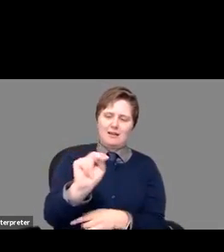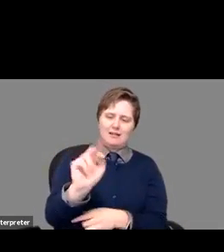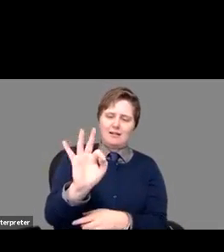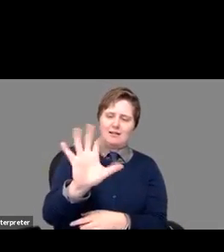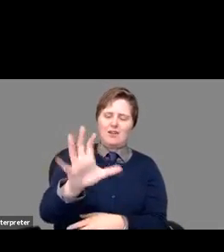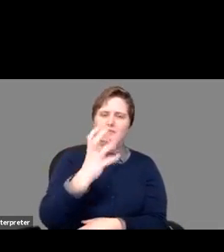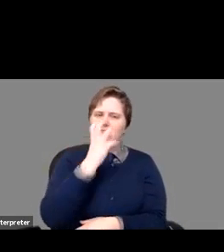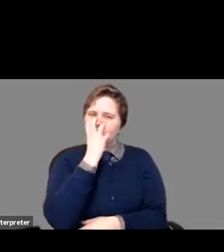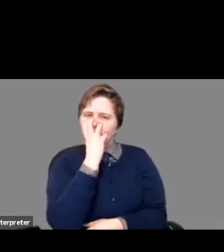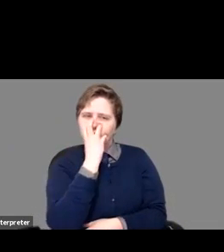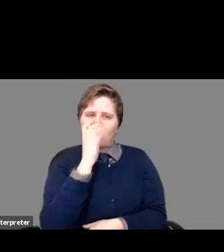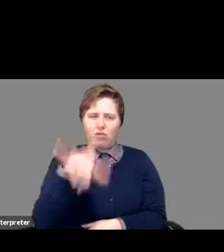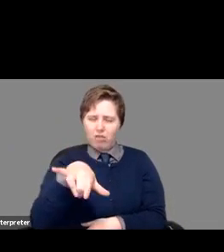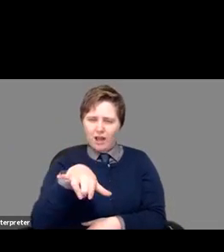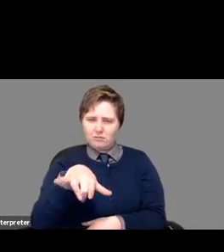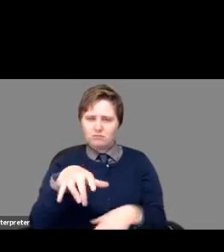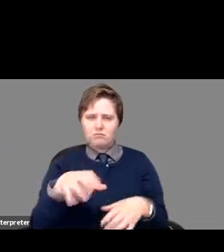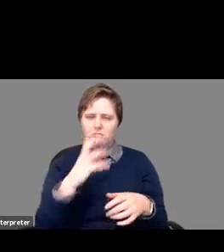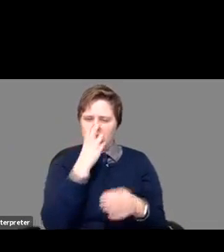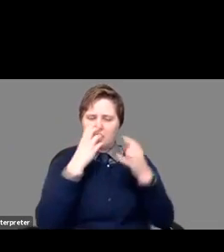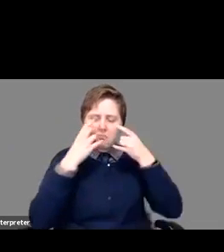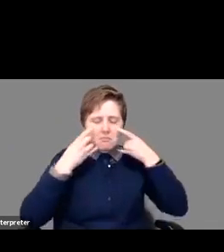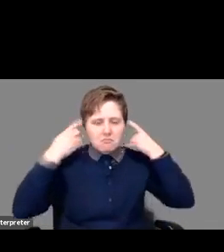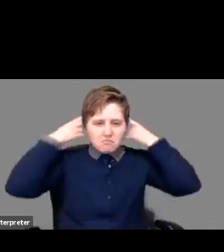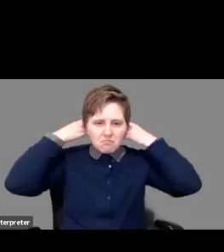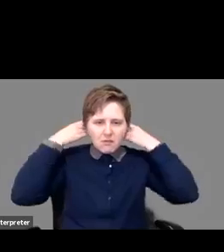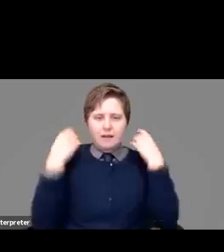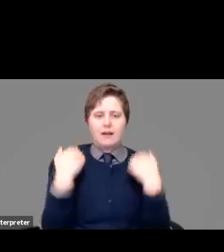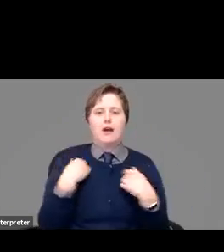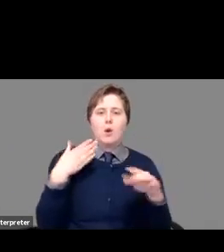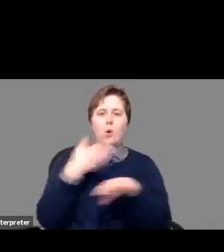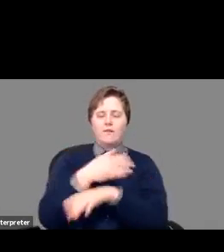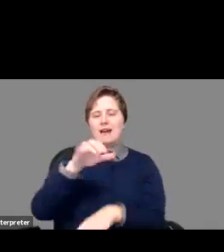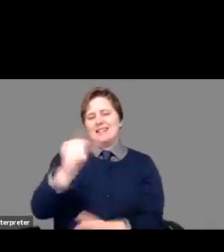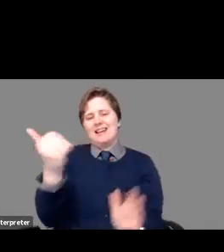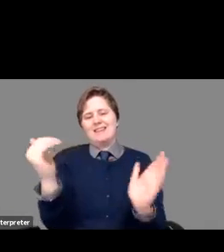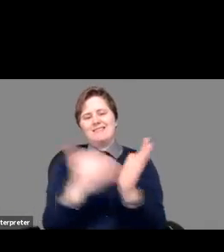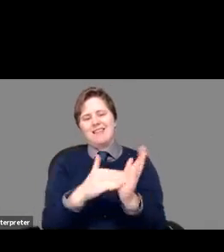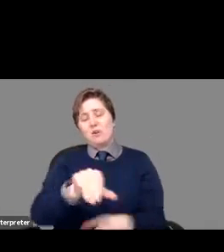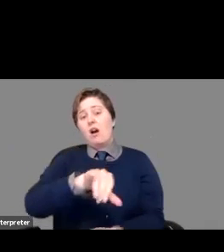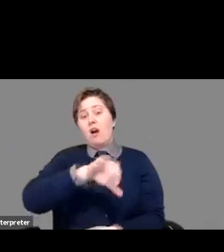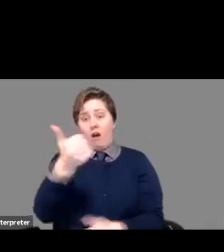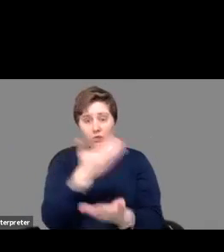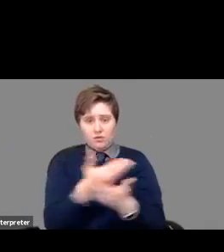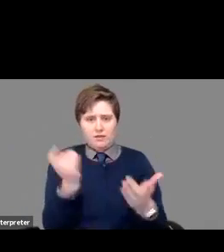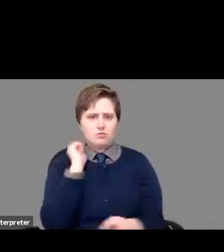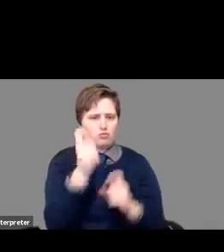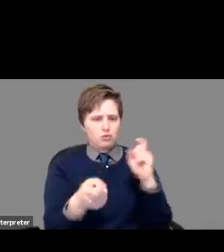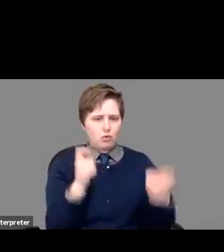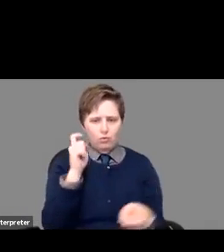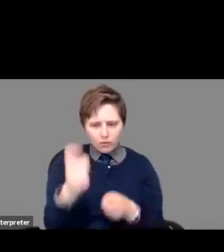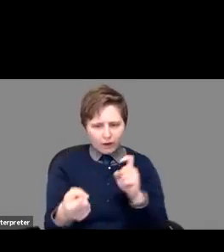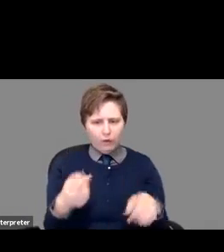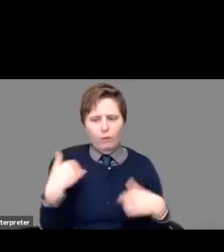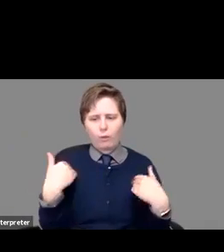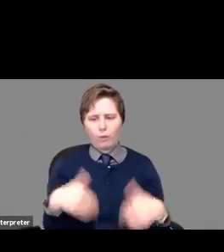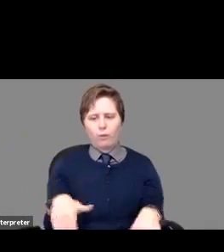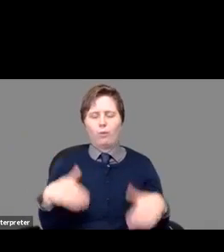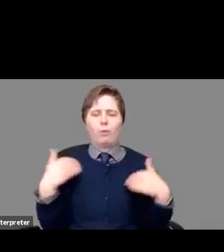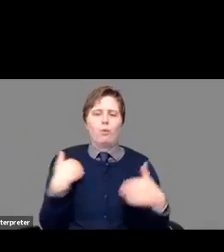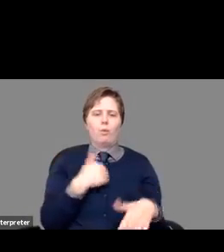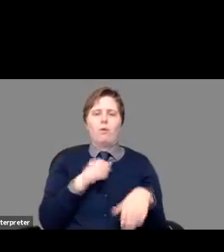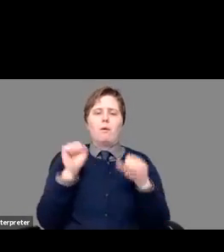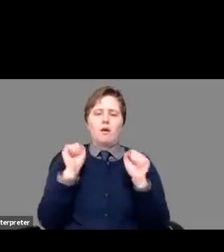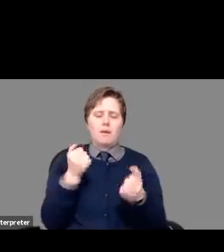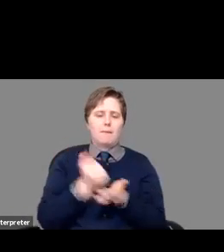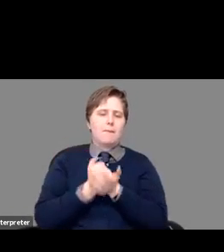N95 masks, we've had over 10,000 other items donated that we have been able to